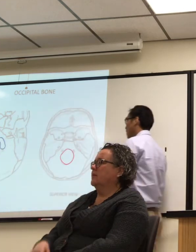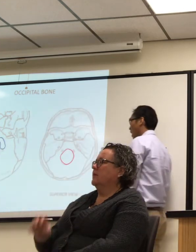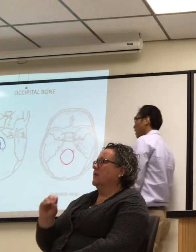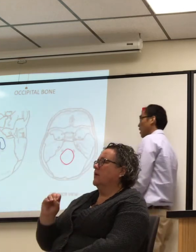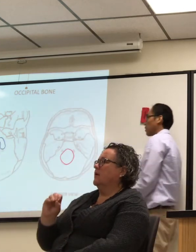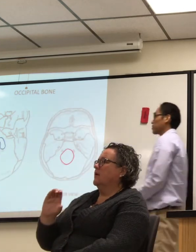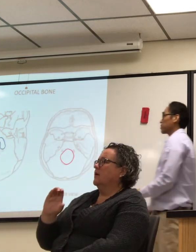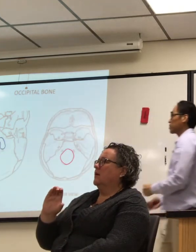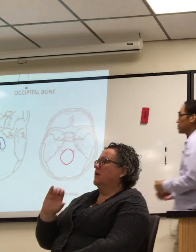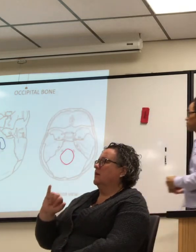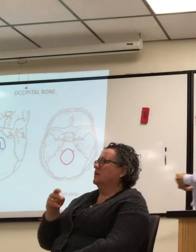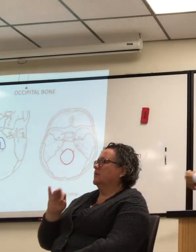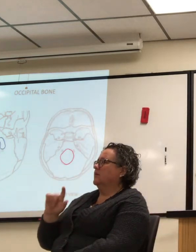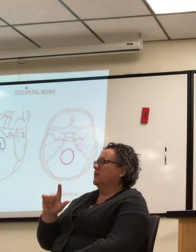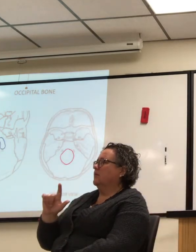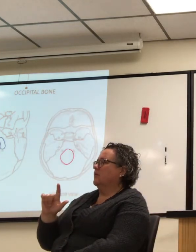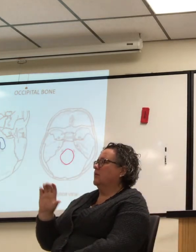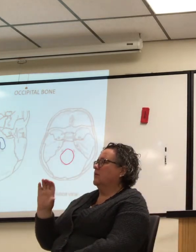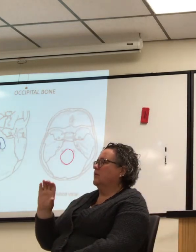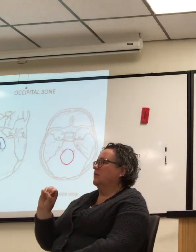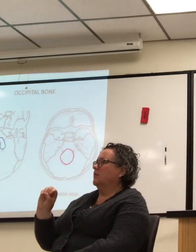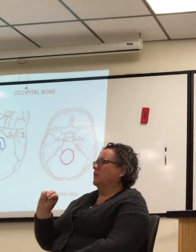Occipital condyles.